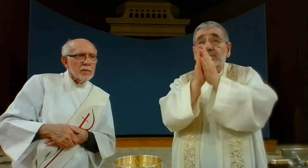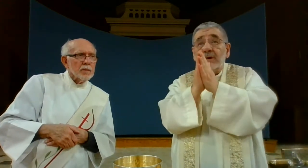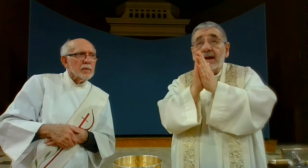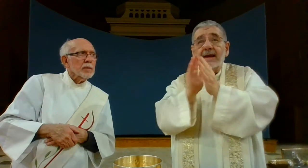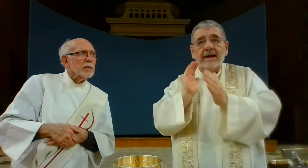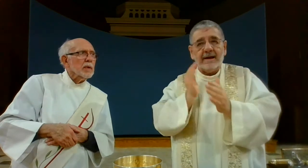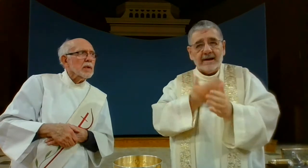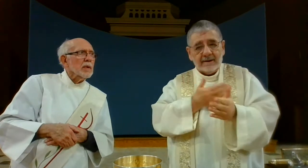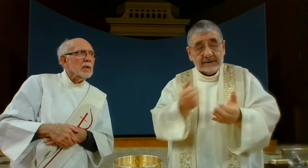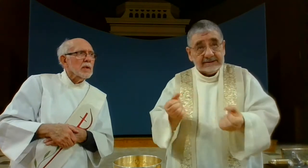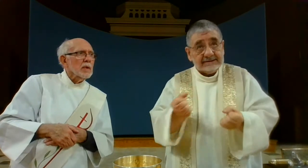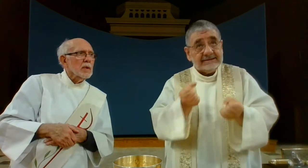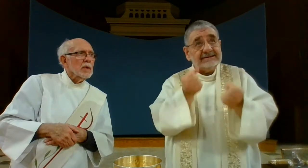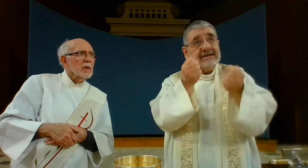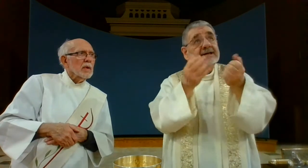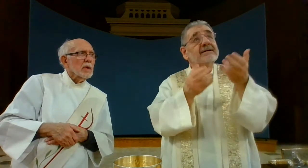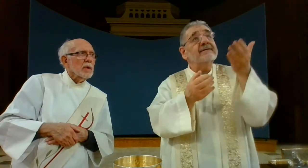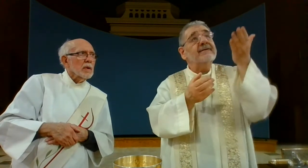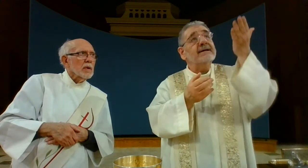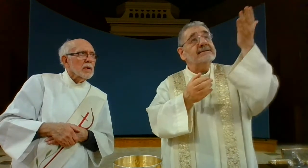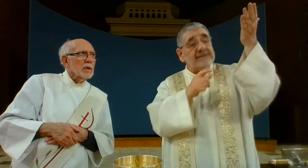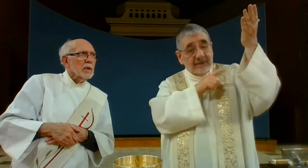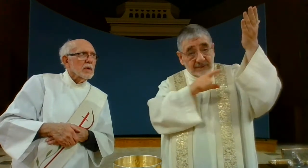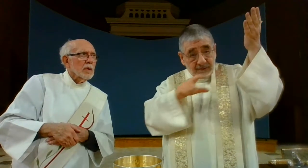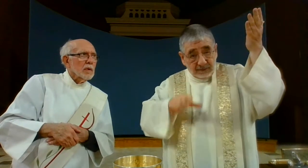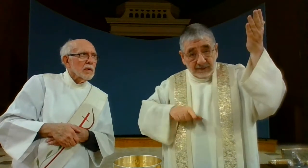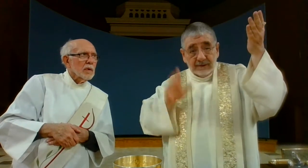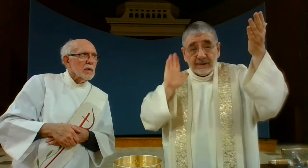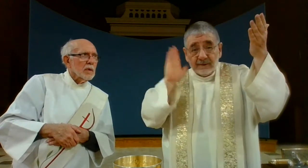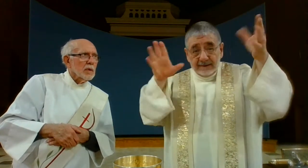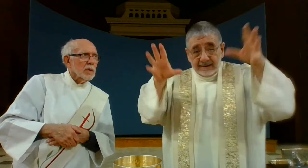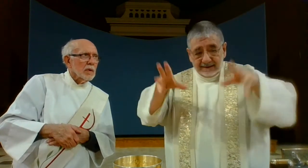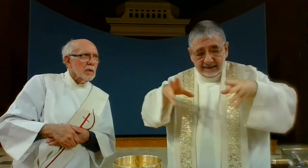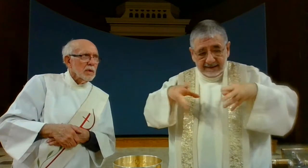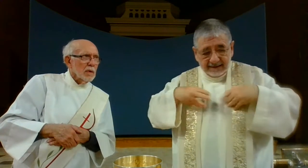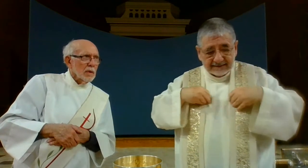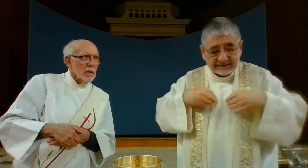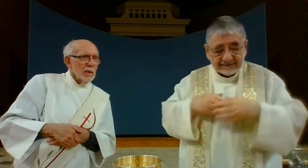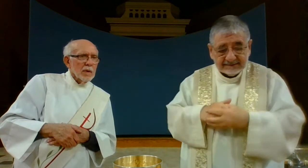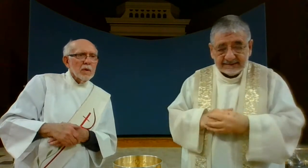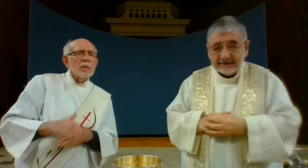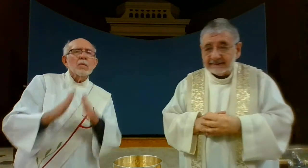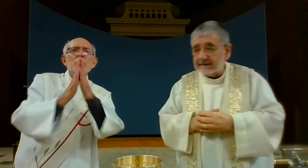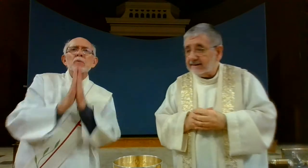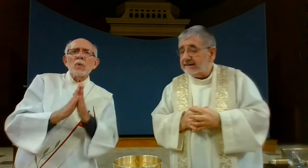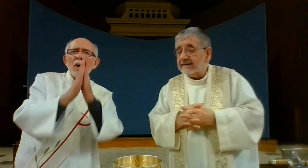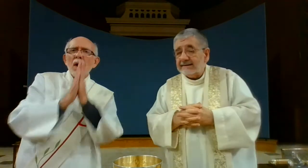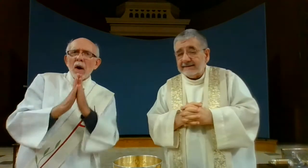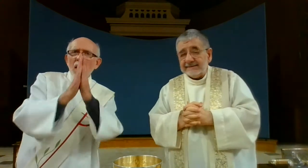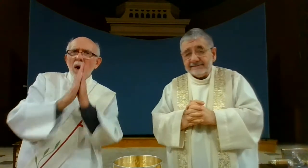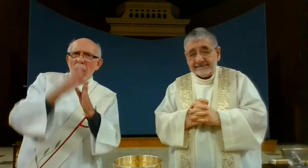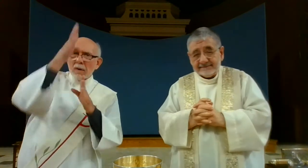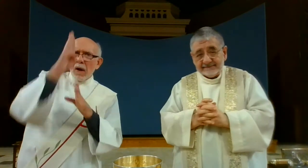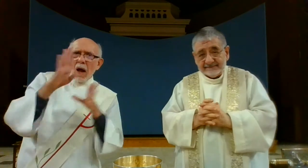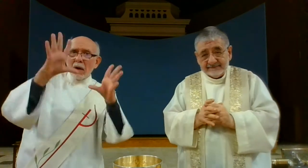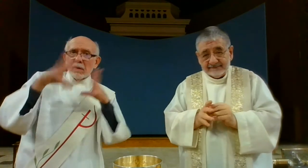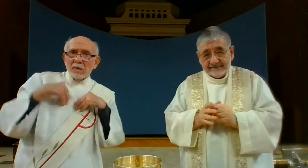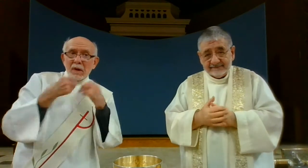Pray, brethren, that my sacrifice and yours may be acceptable to God, the Almighty Father. May the